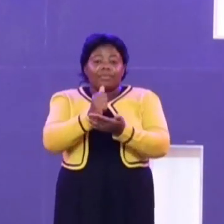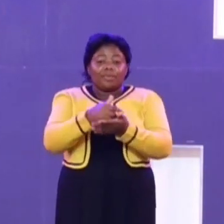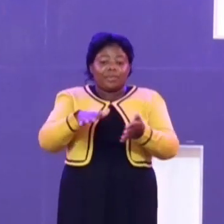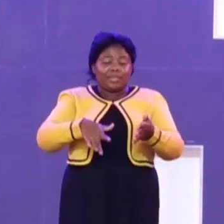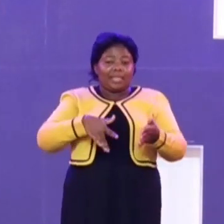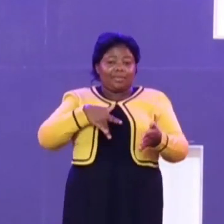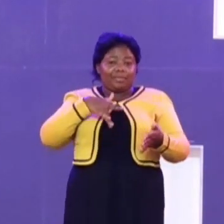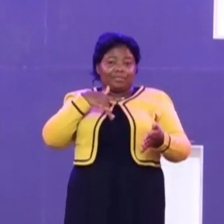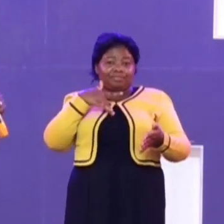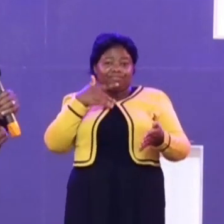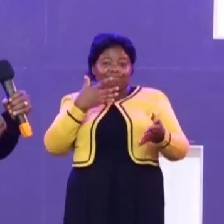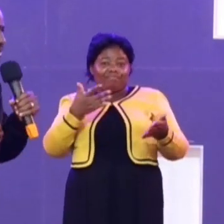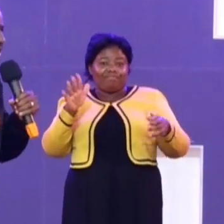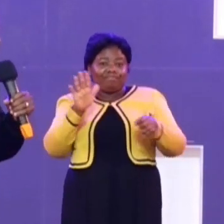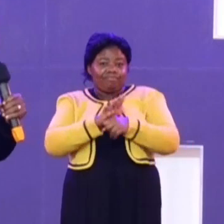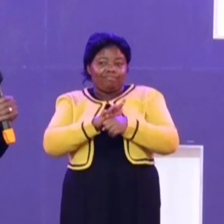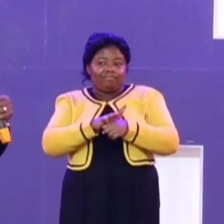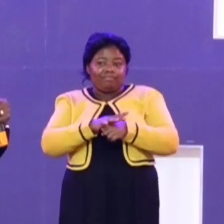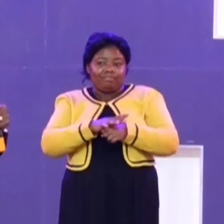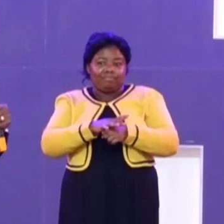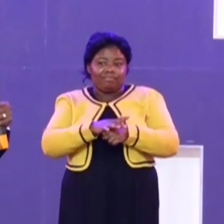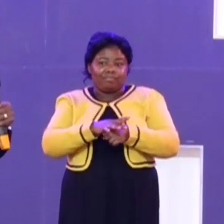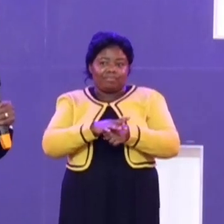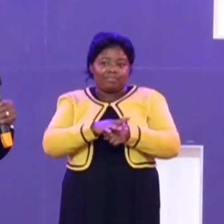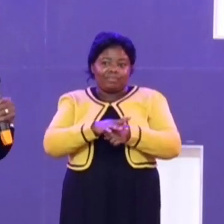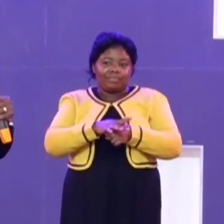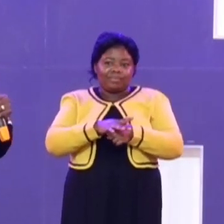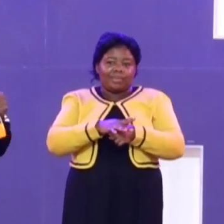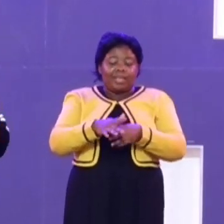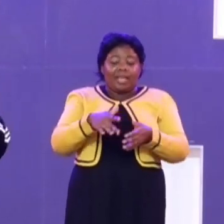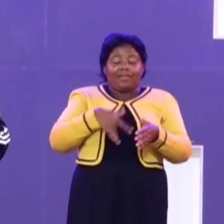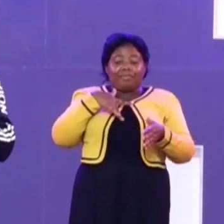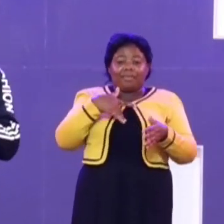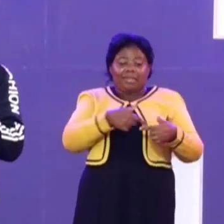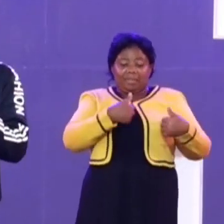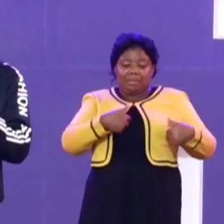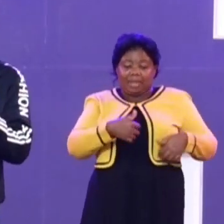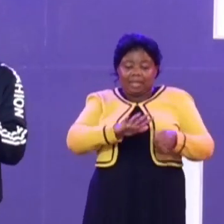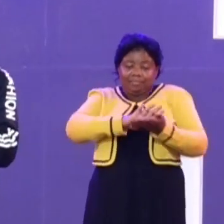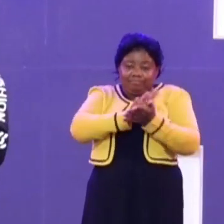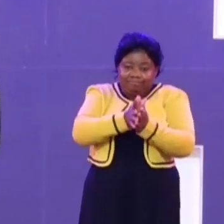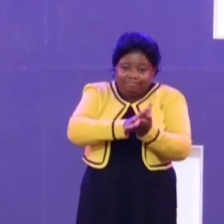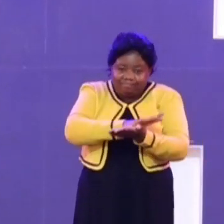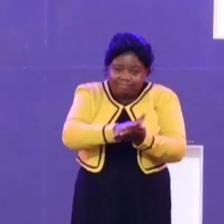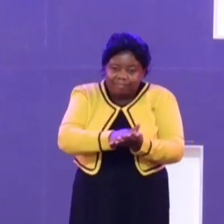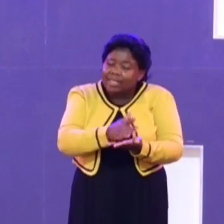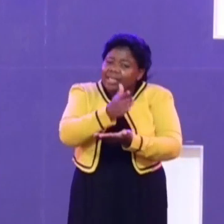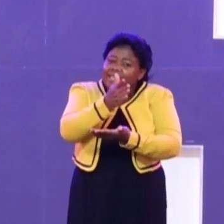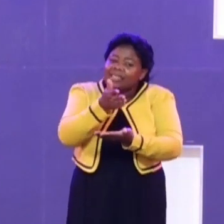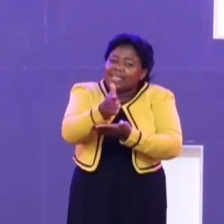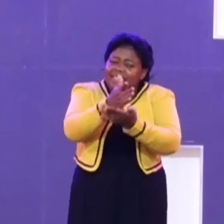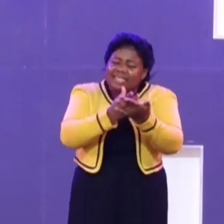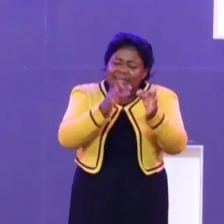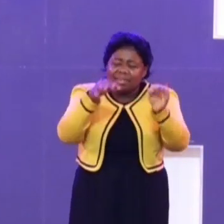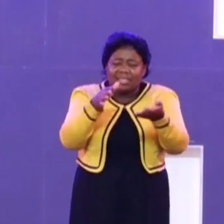nsesebuka. Me I feel I am melting down. Mpulira ndimukatuka ndimukusesebuka. I feel I'm here but I'm melting down. What way be into bisinna